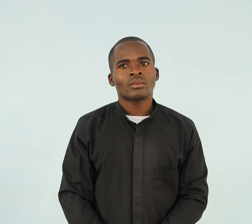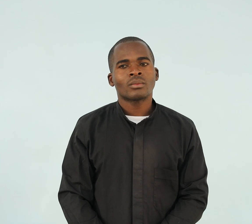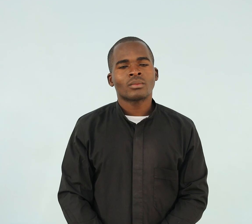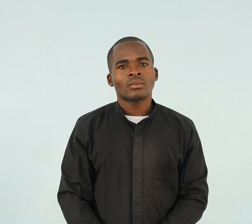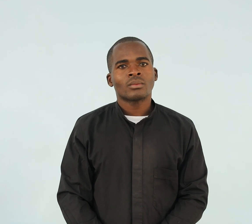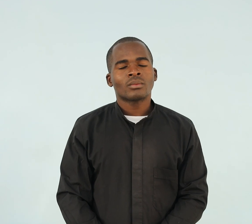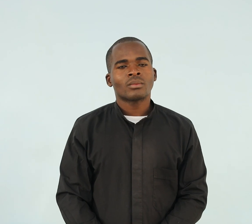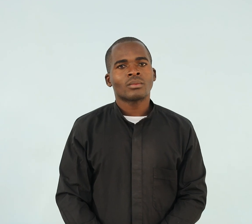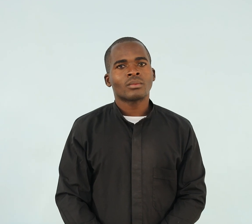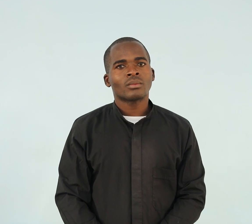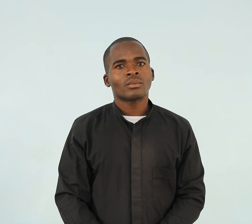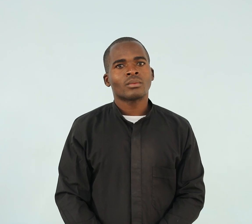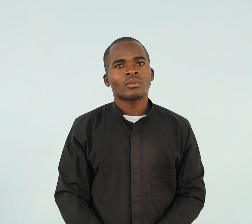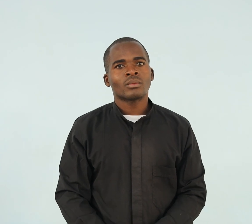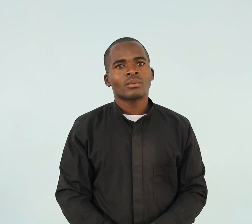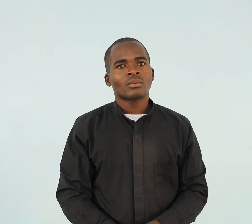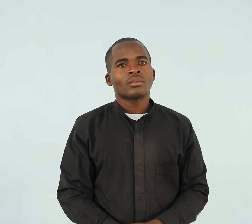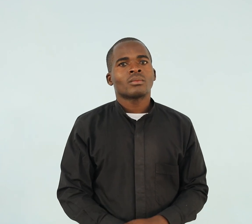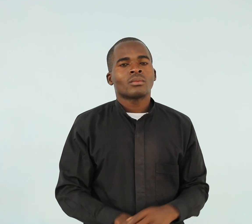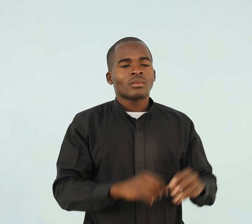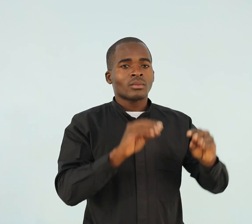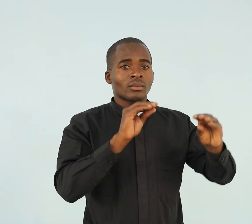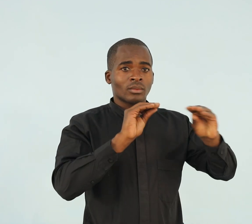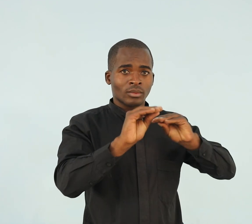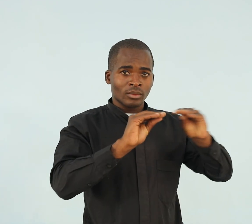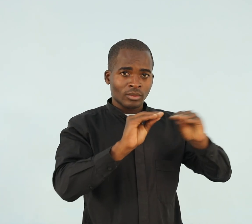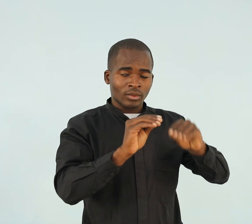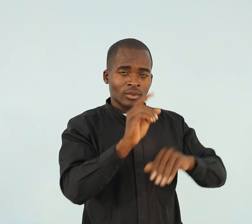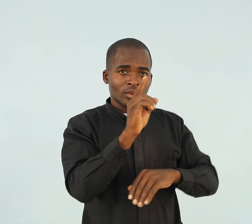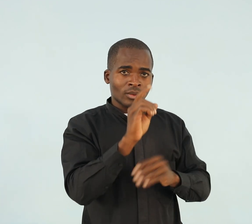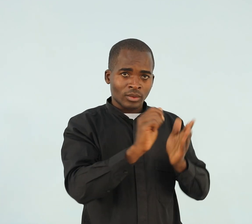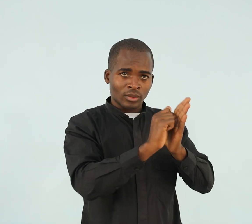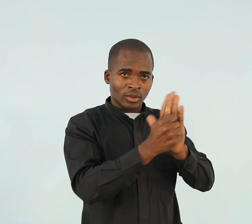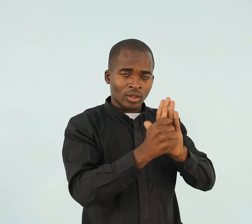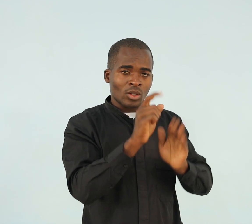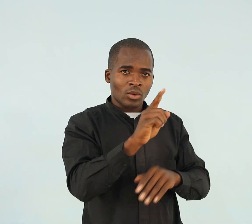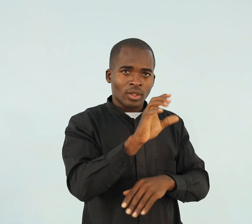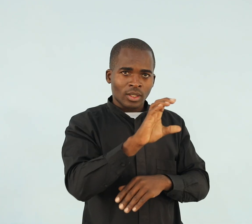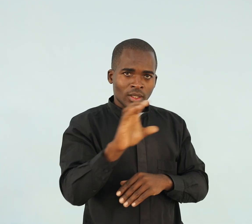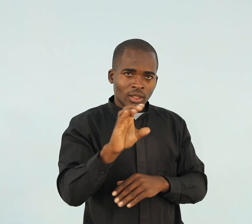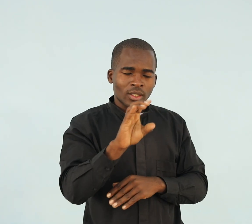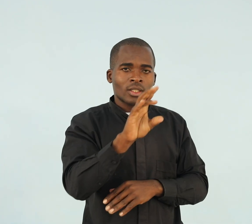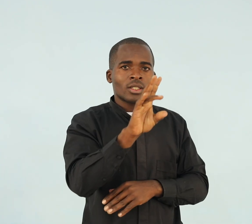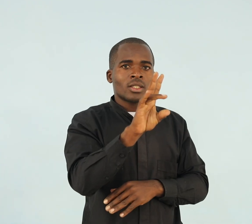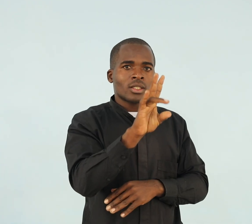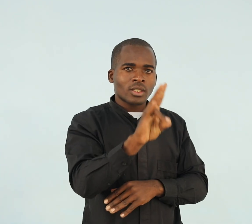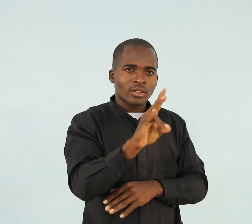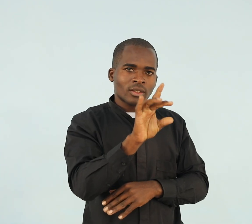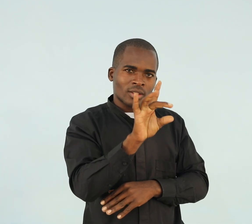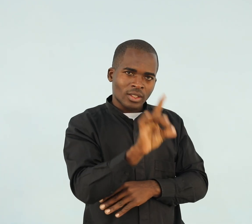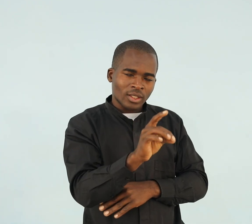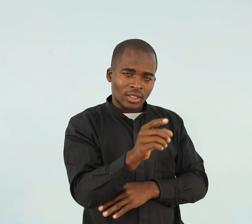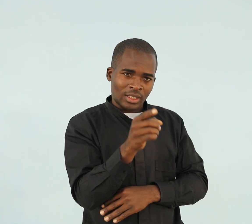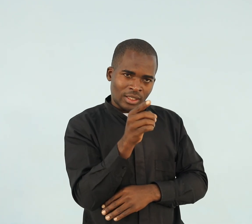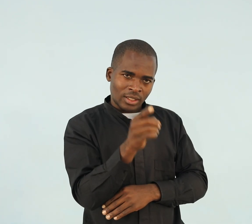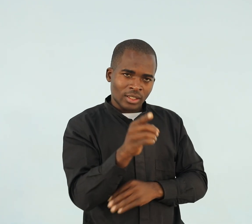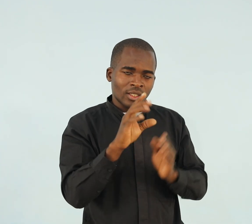Amendment of Article 178. The provision deletes paragraph B, which states that